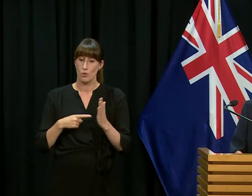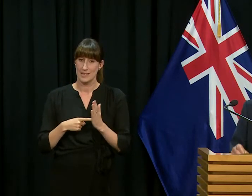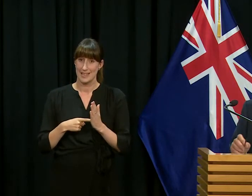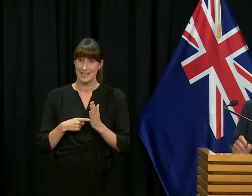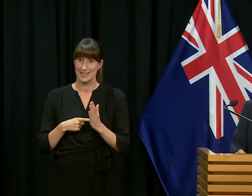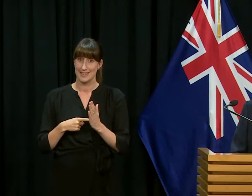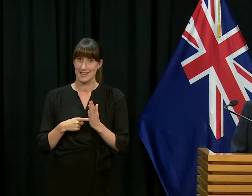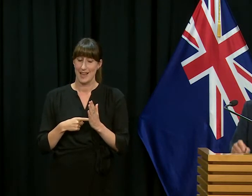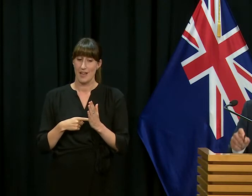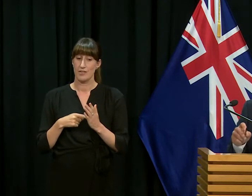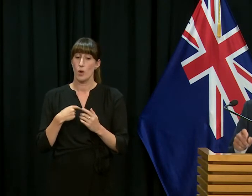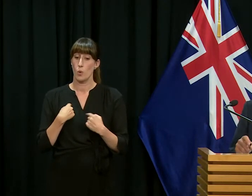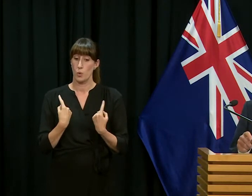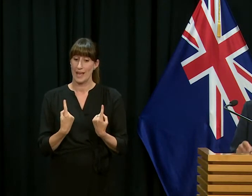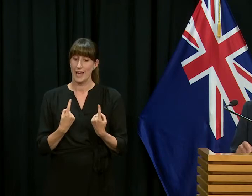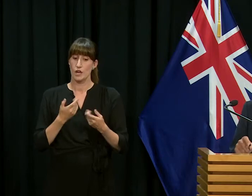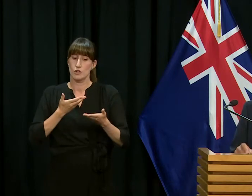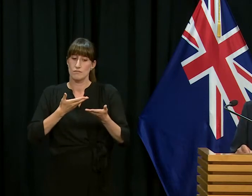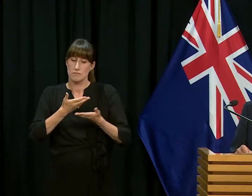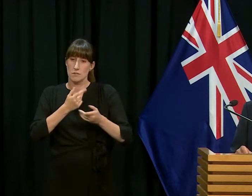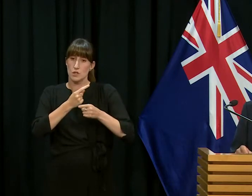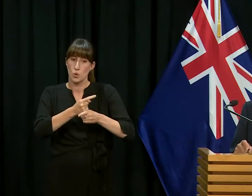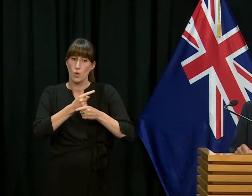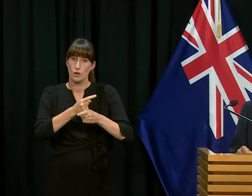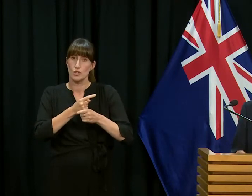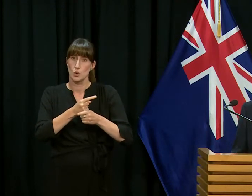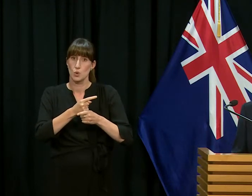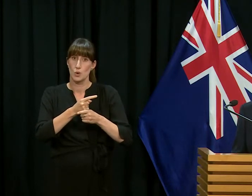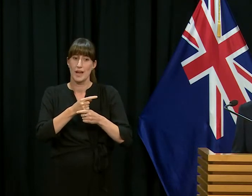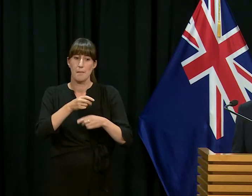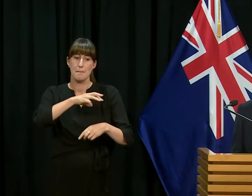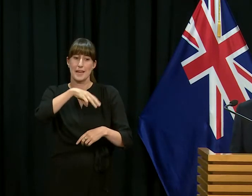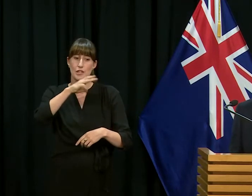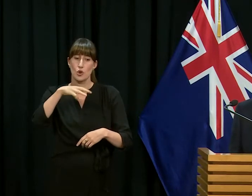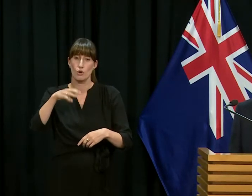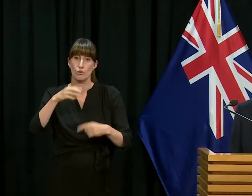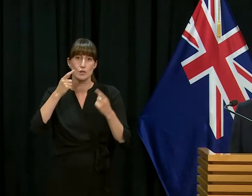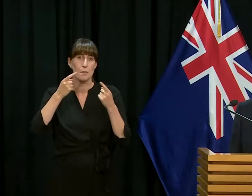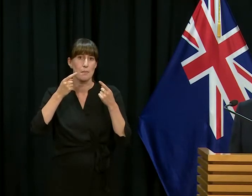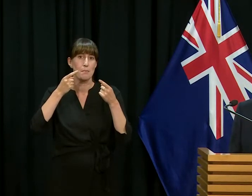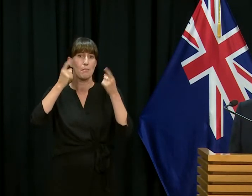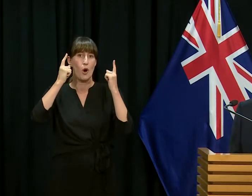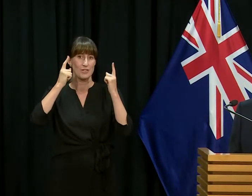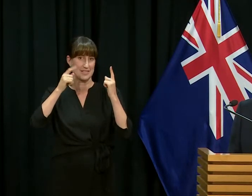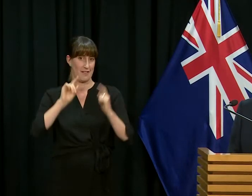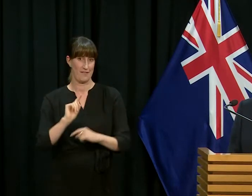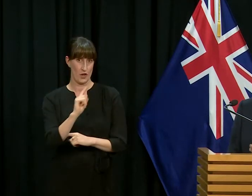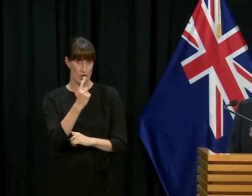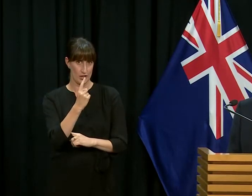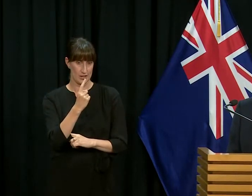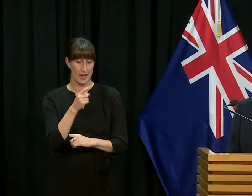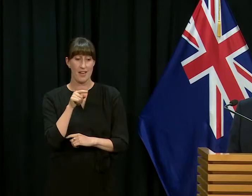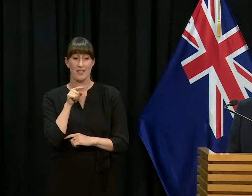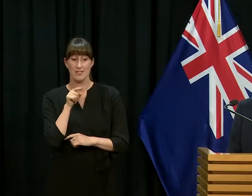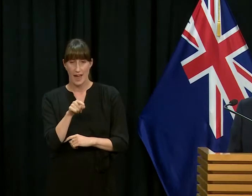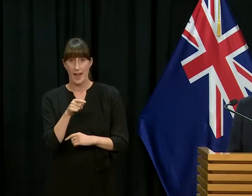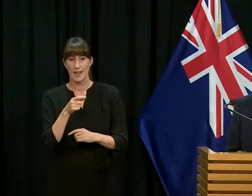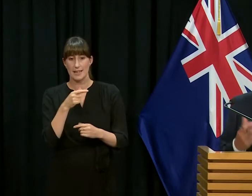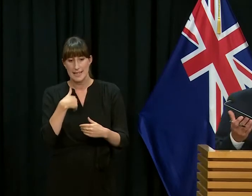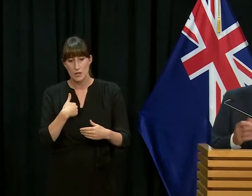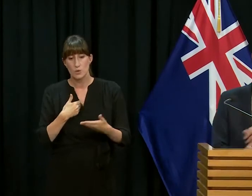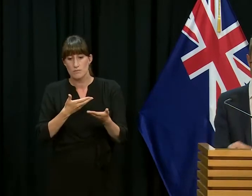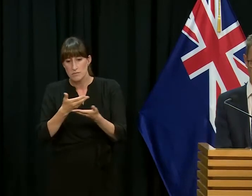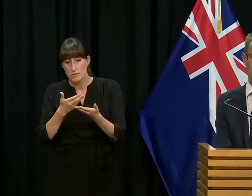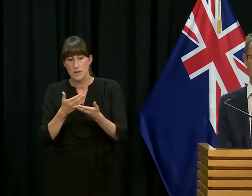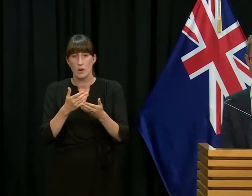talk with the employer because they need to make arrangements for other staff members and ensure that that is all in train before we